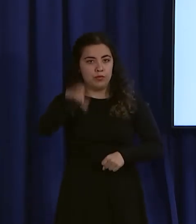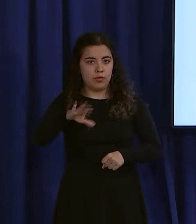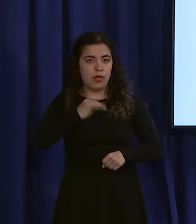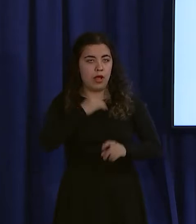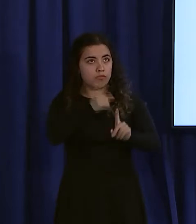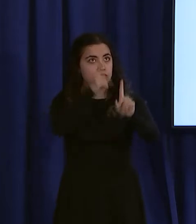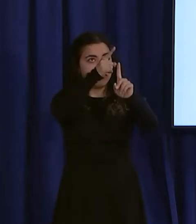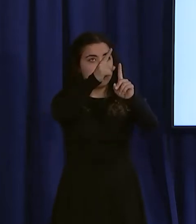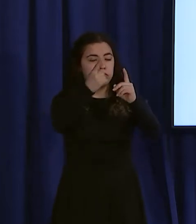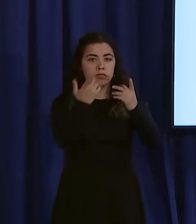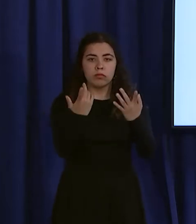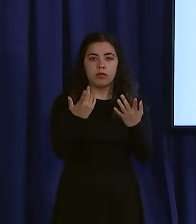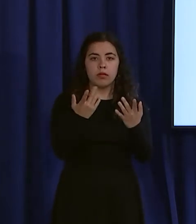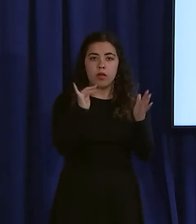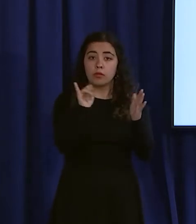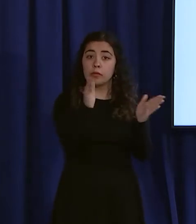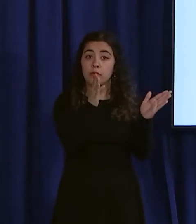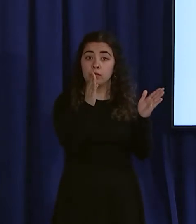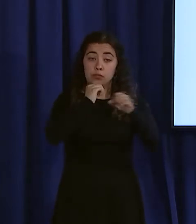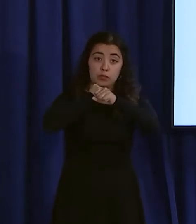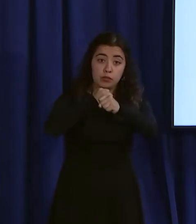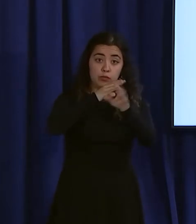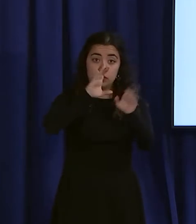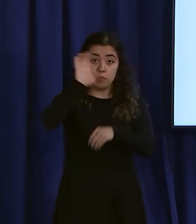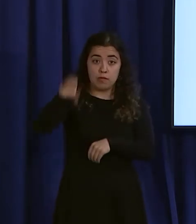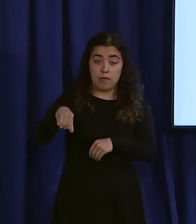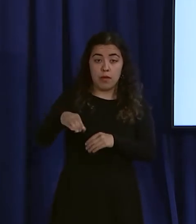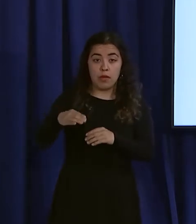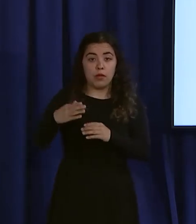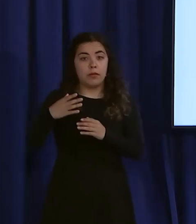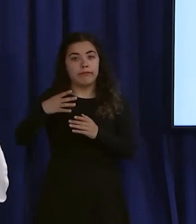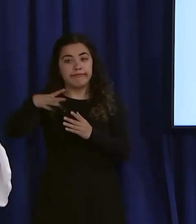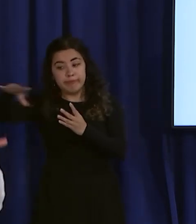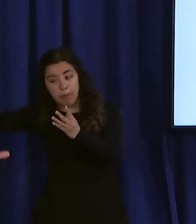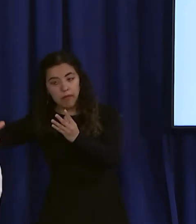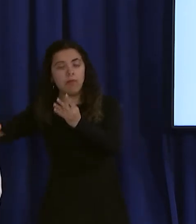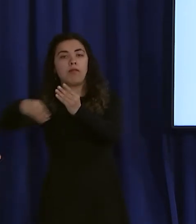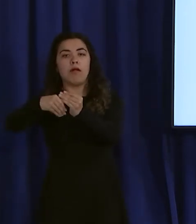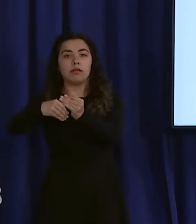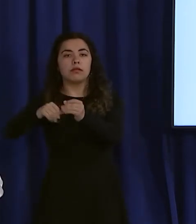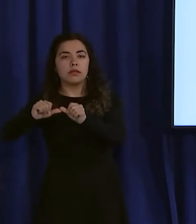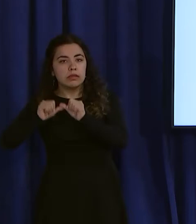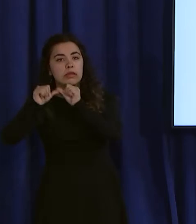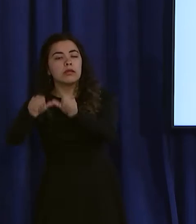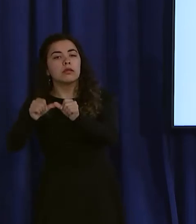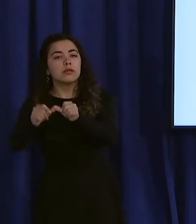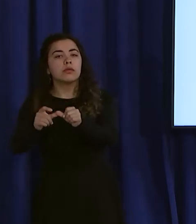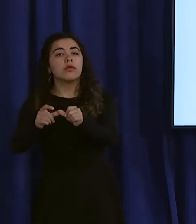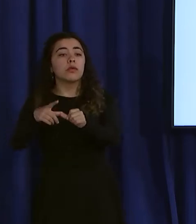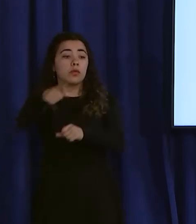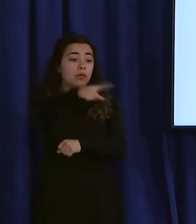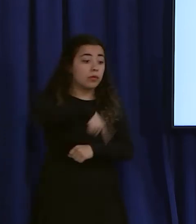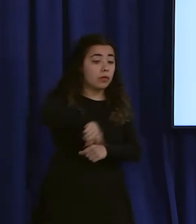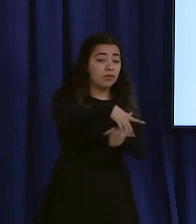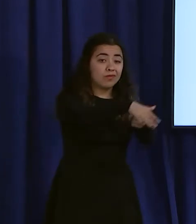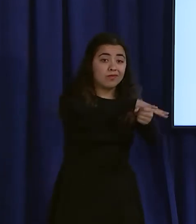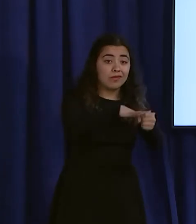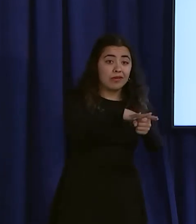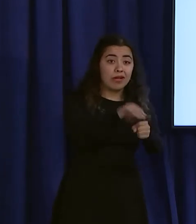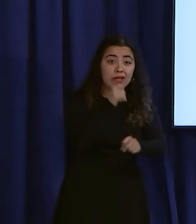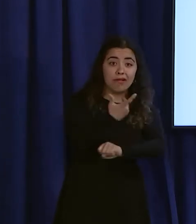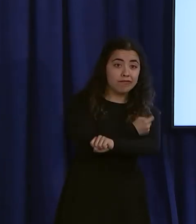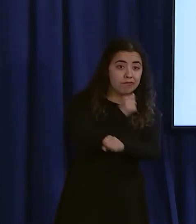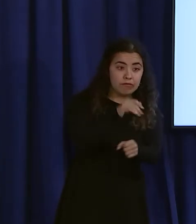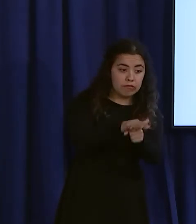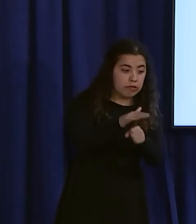initiative, and then Protect Chicago Plus has continued. That's where we are pushing vaccine to those under-vaccinated areas. All